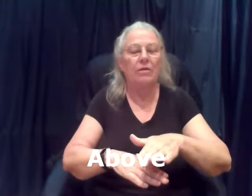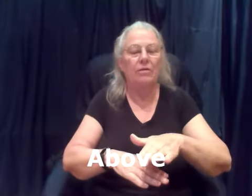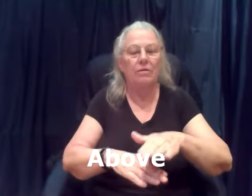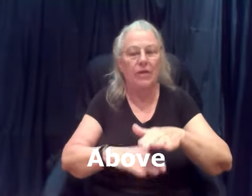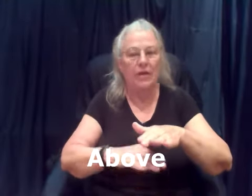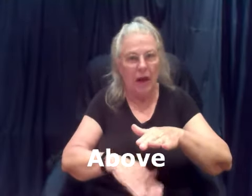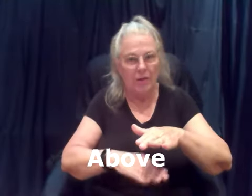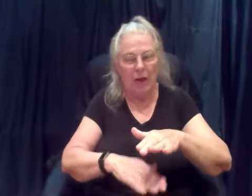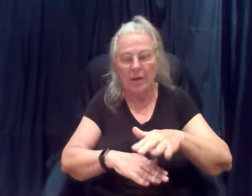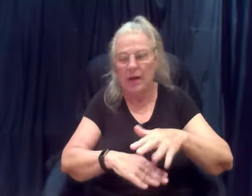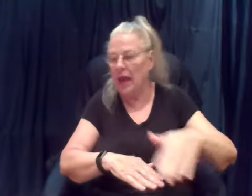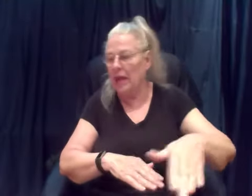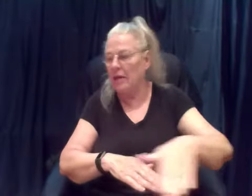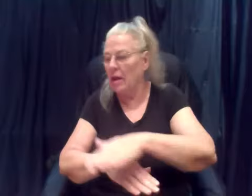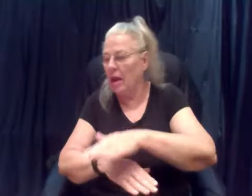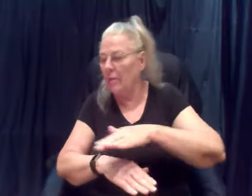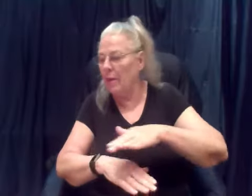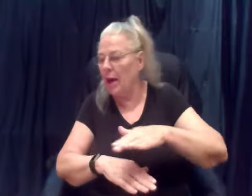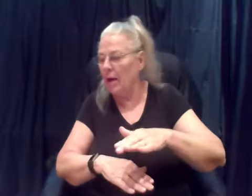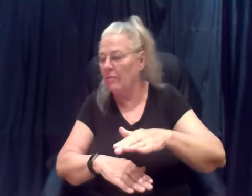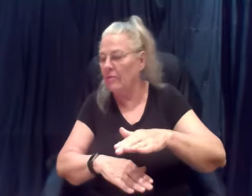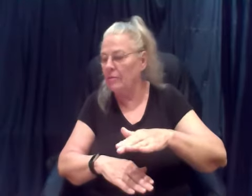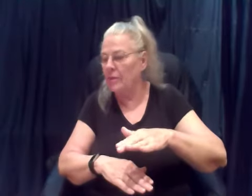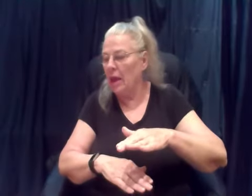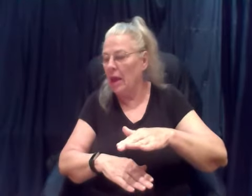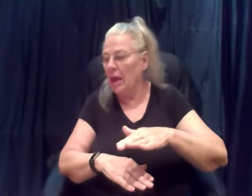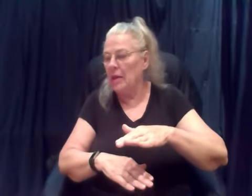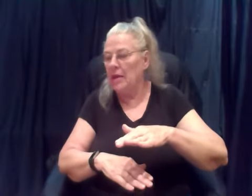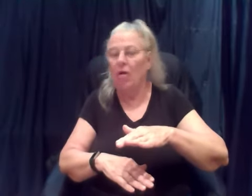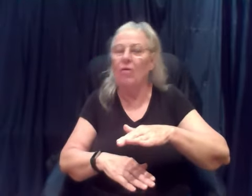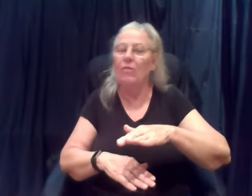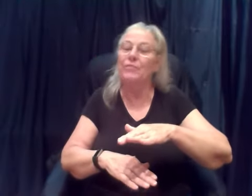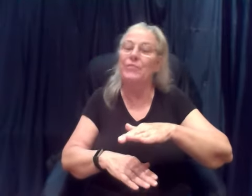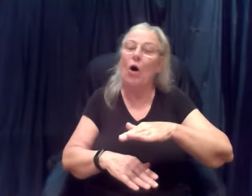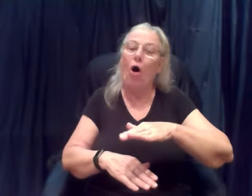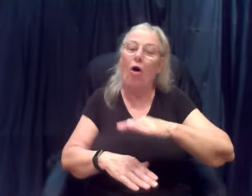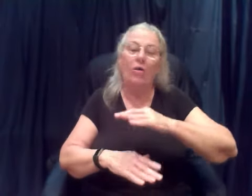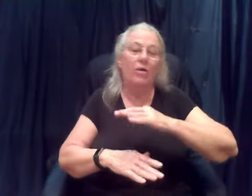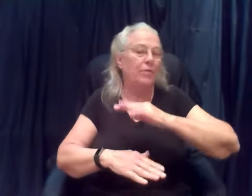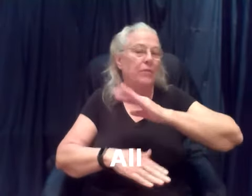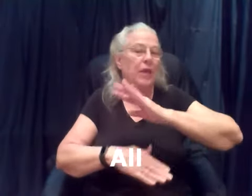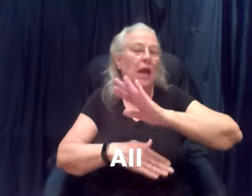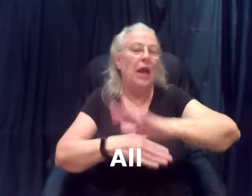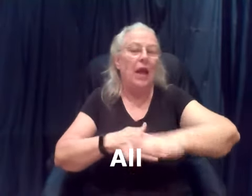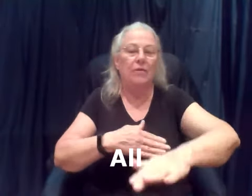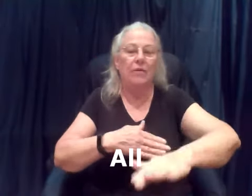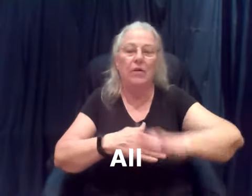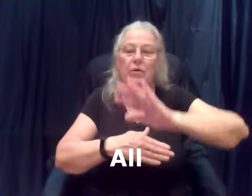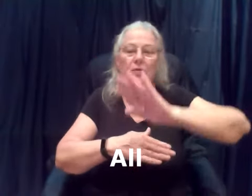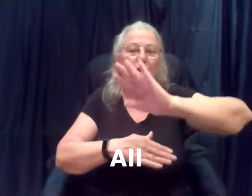the non-dominant hand, above. Now, all, and there you're going